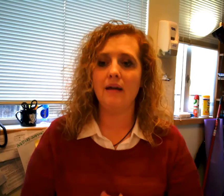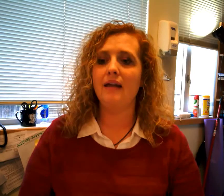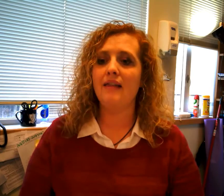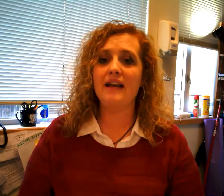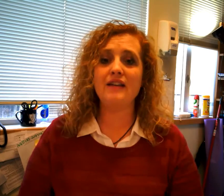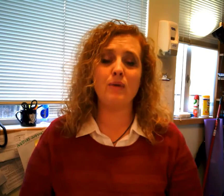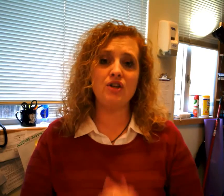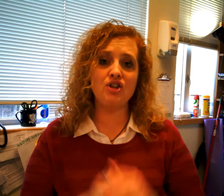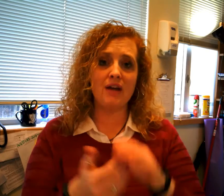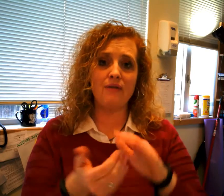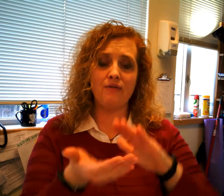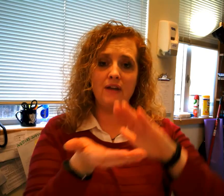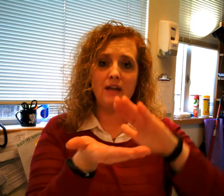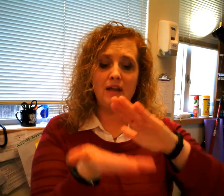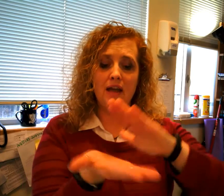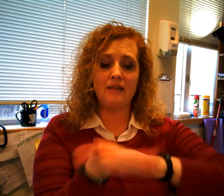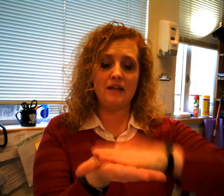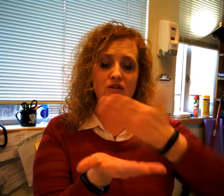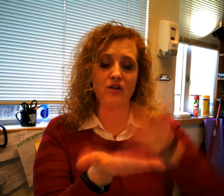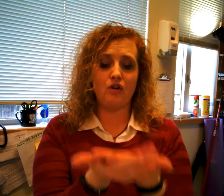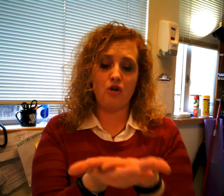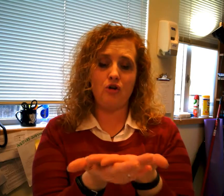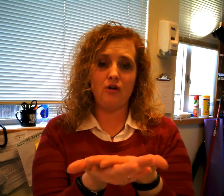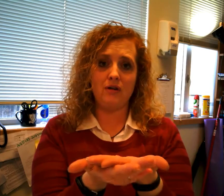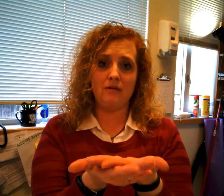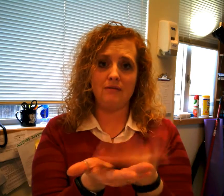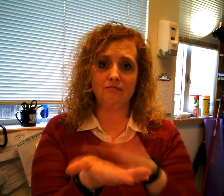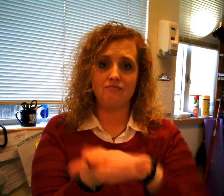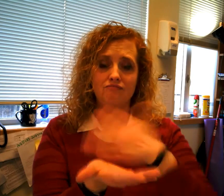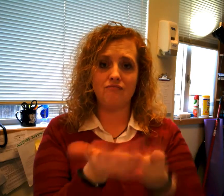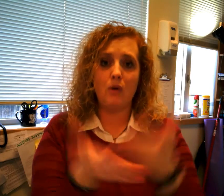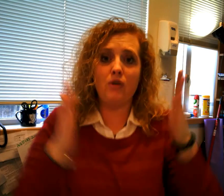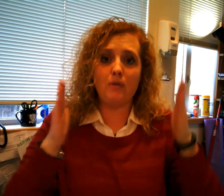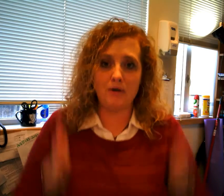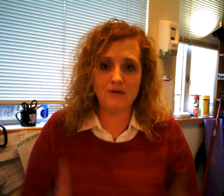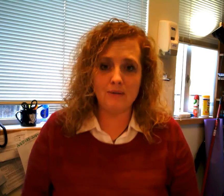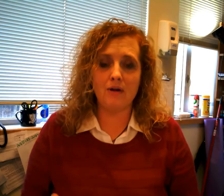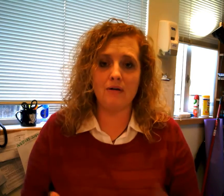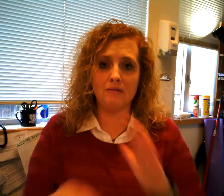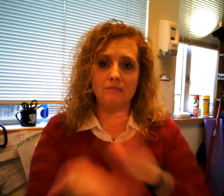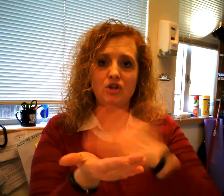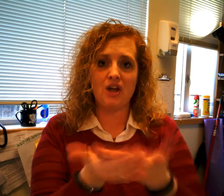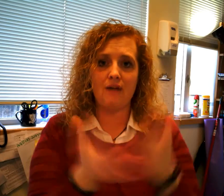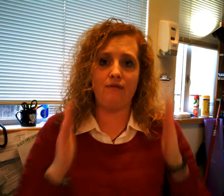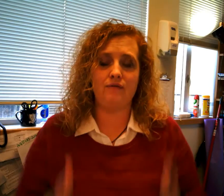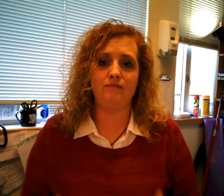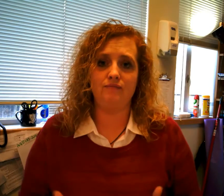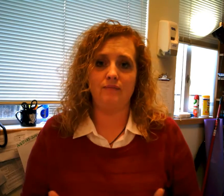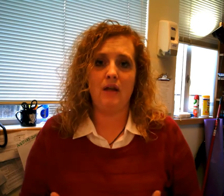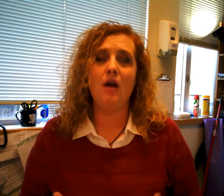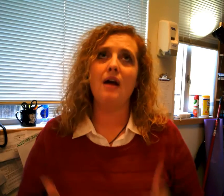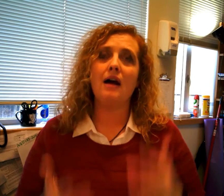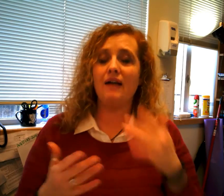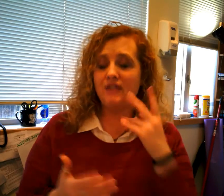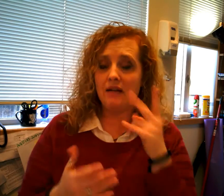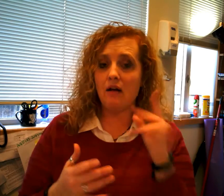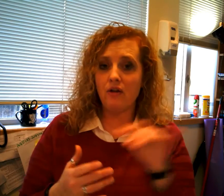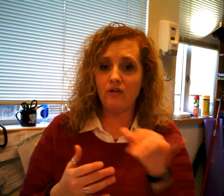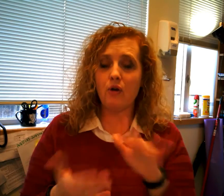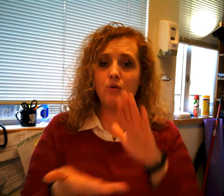The next one is chef, and that's cook with a person marker, chef. I've seen also